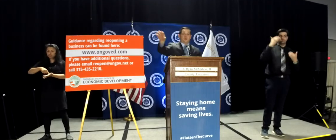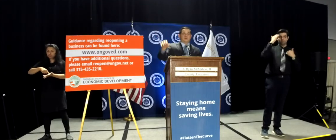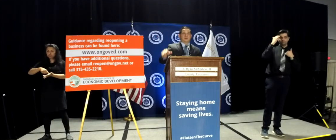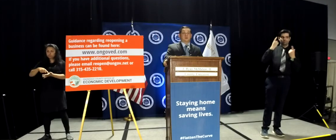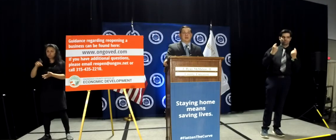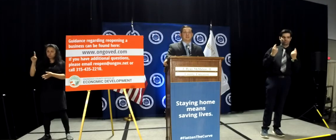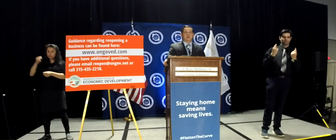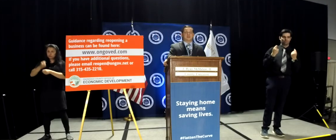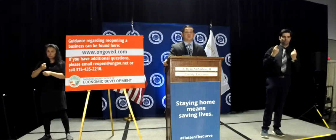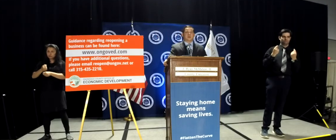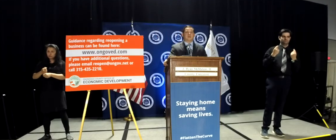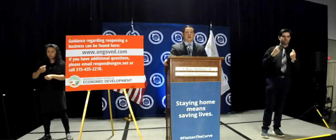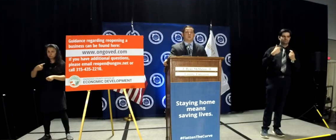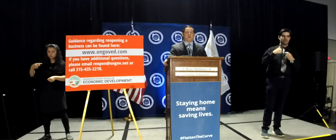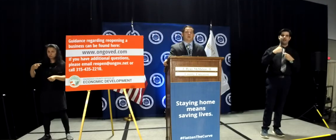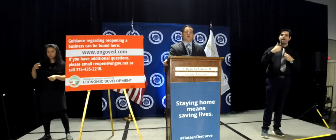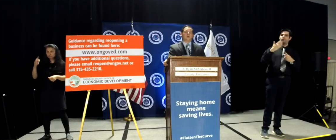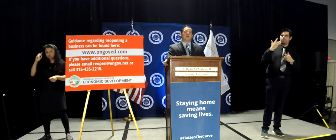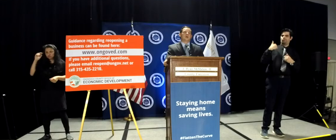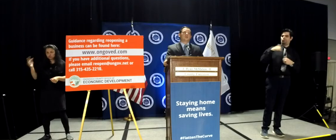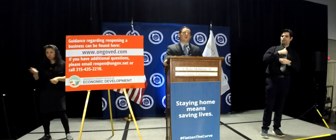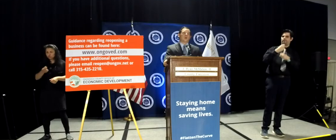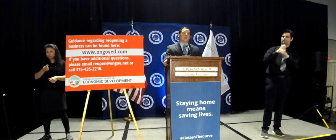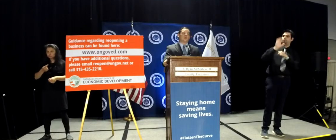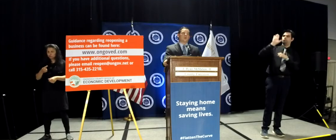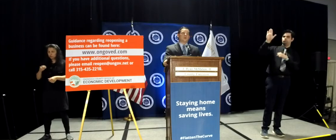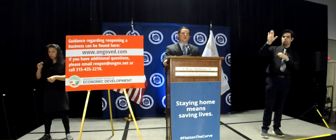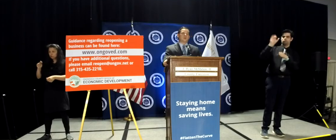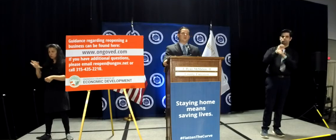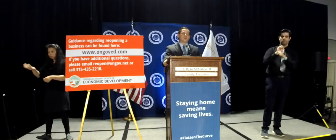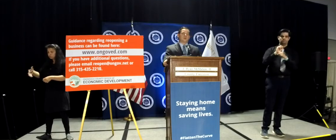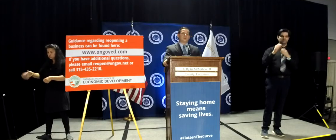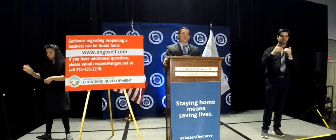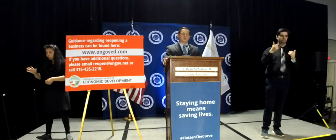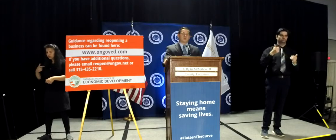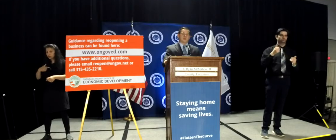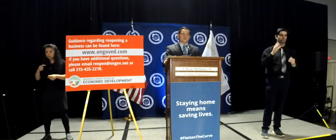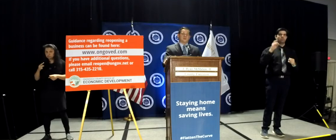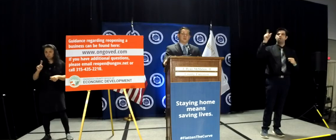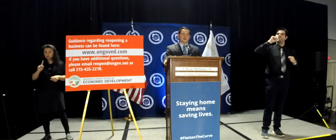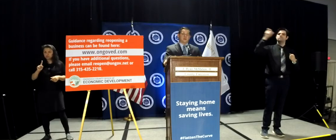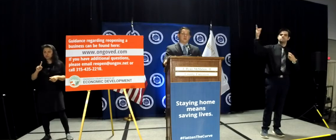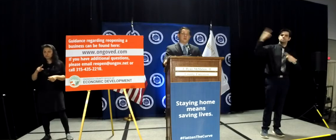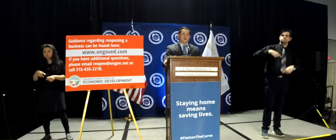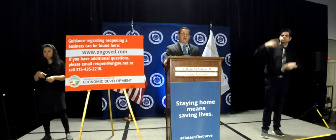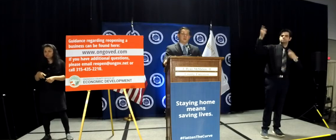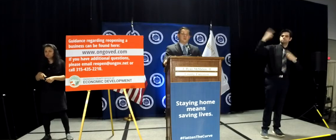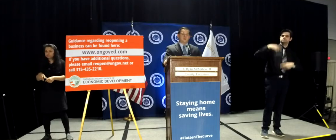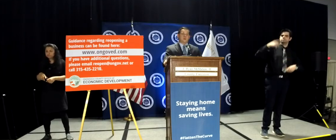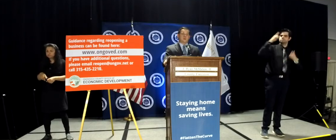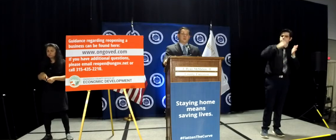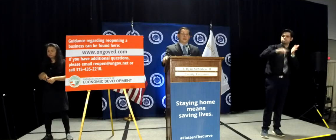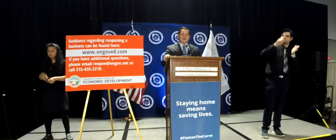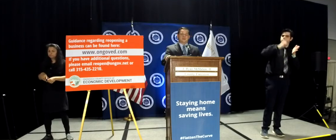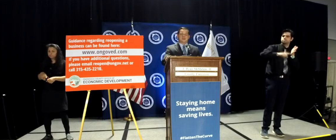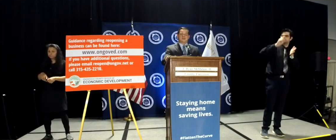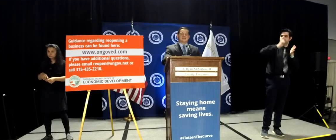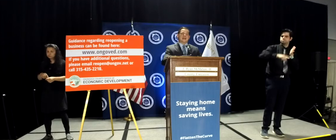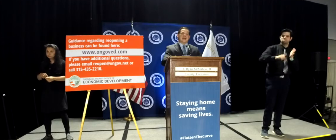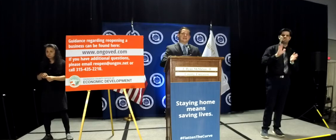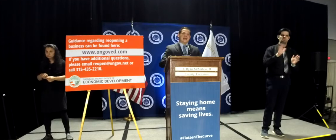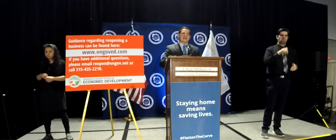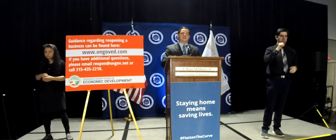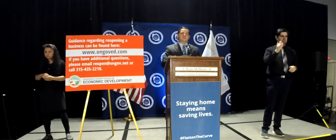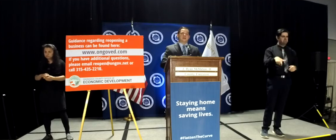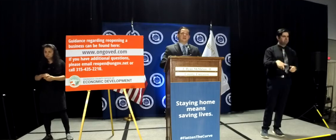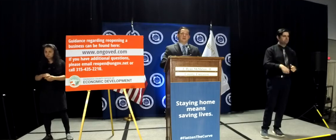go focus in on those hot spots because we never had one here. So you bring those perspectives together, and because the